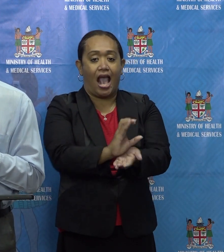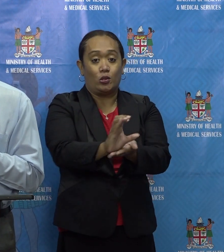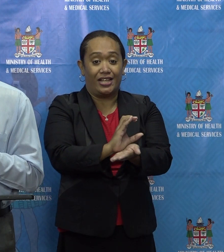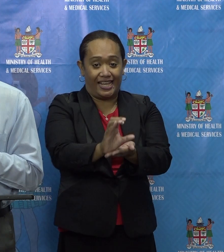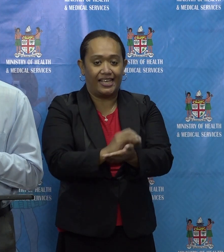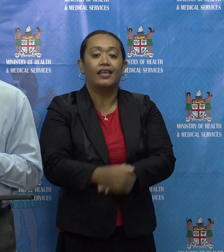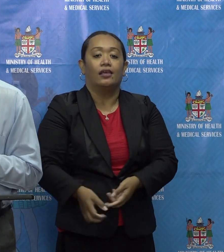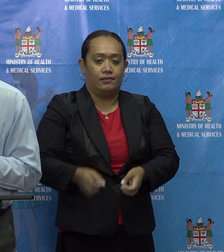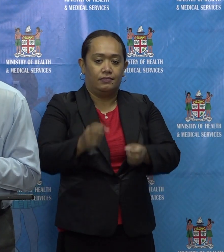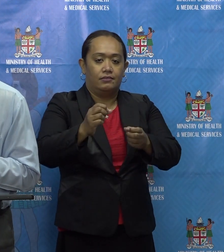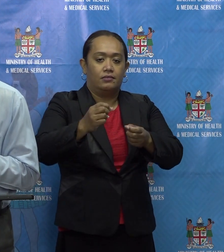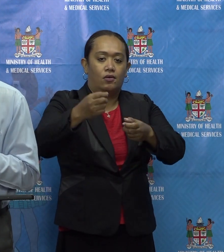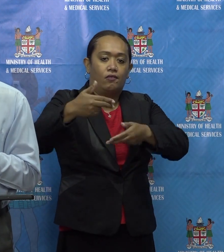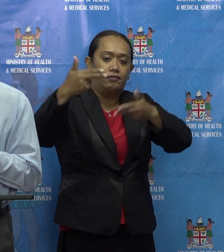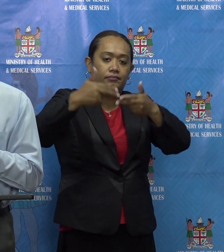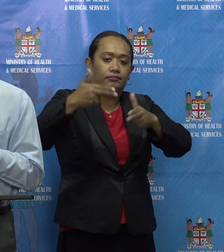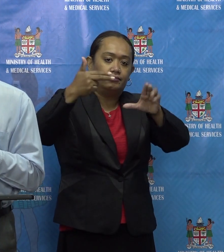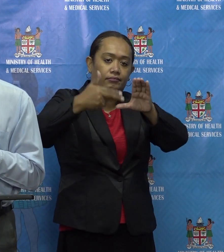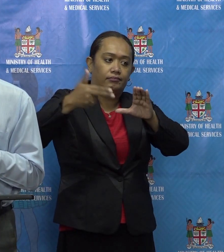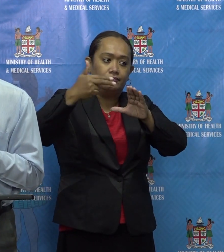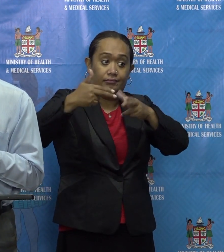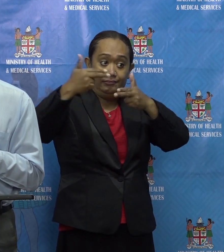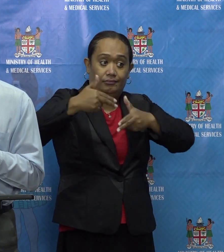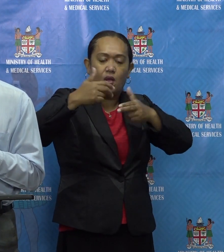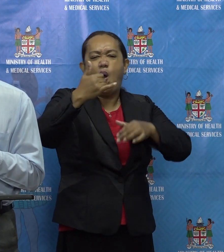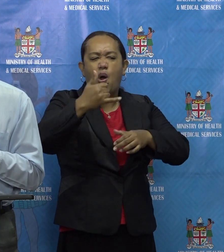Zooming mostly for that type of thing.